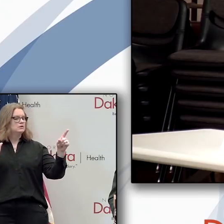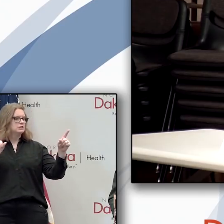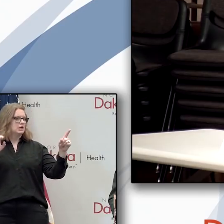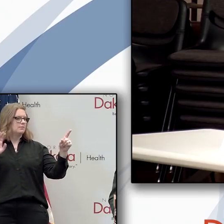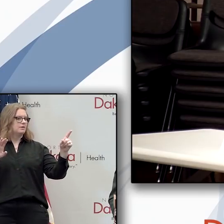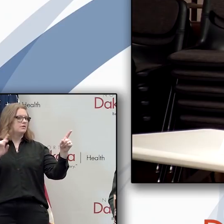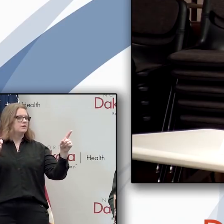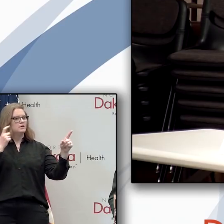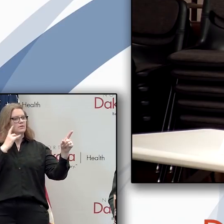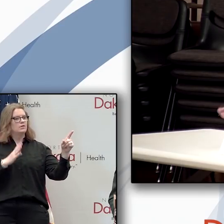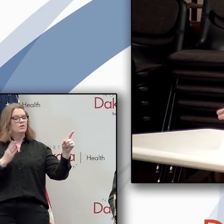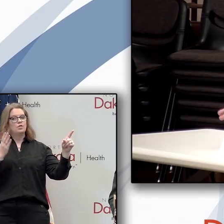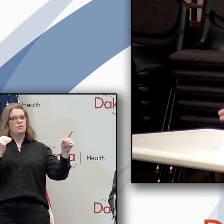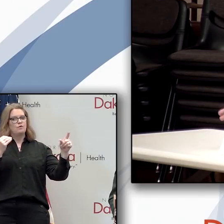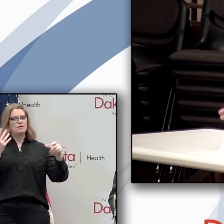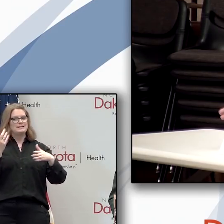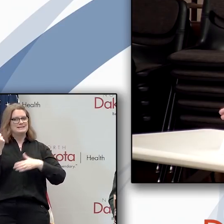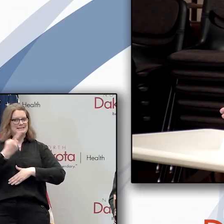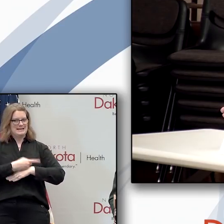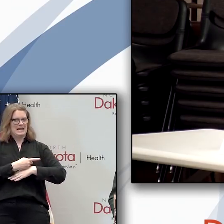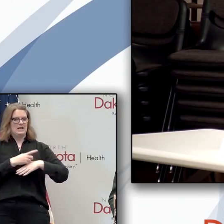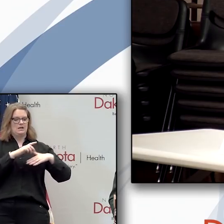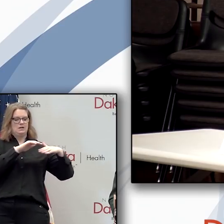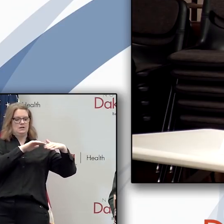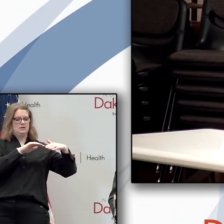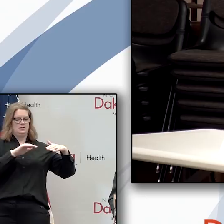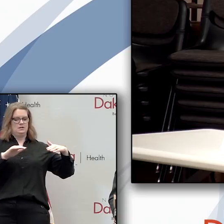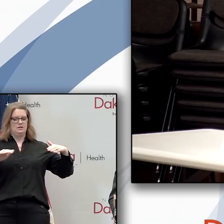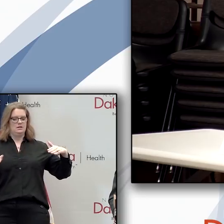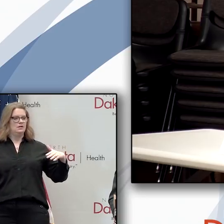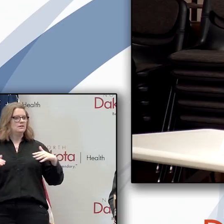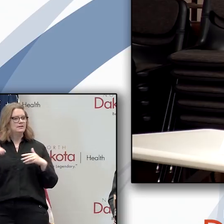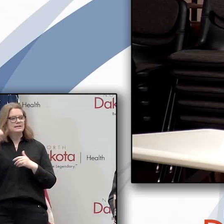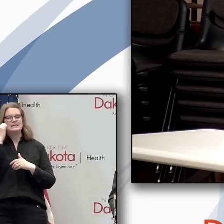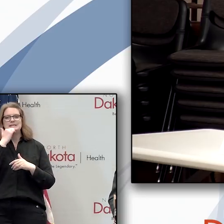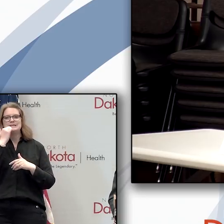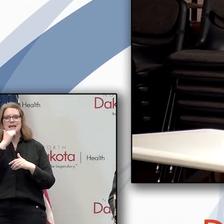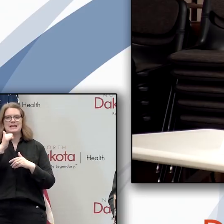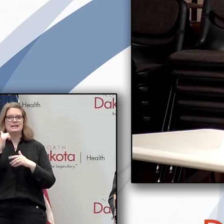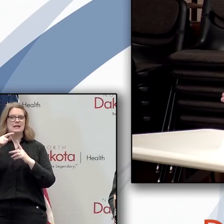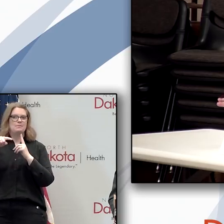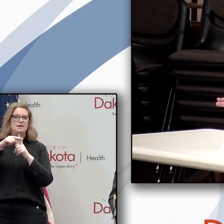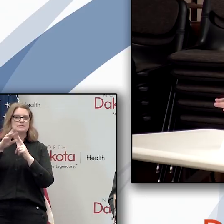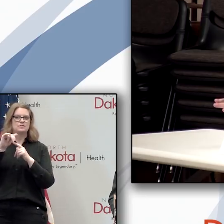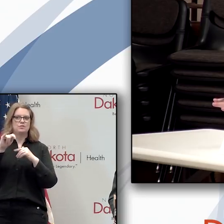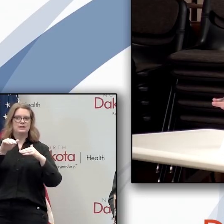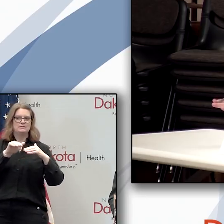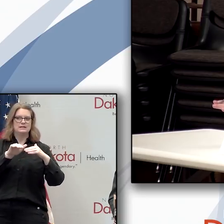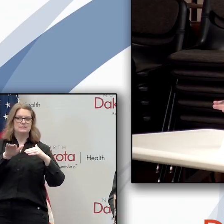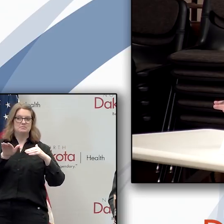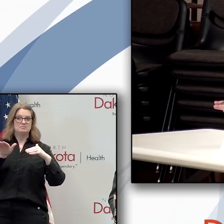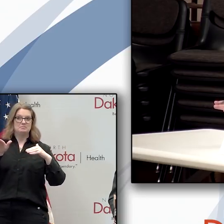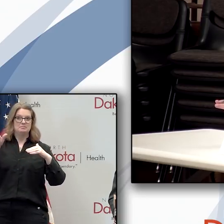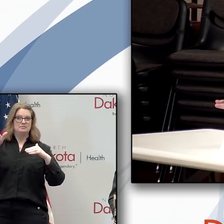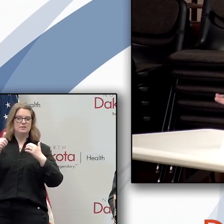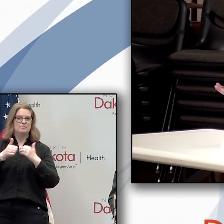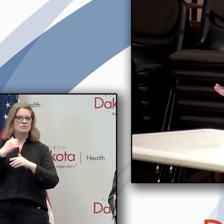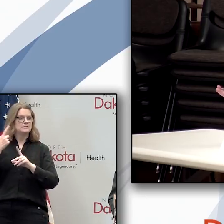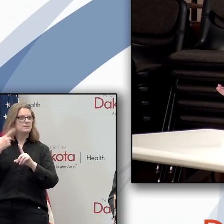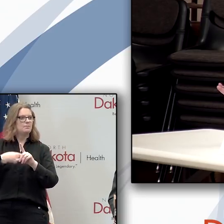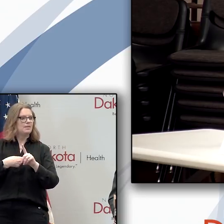the 14-day rolling average has been decreasing for some time now, but the daily positive rate has been on a steady uptick for most of the